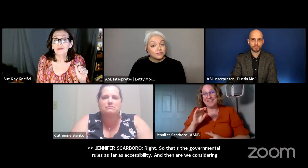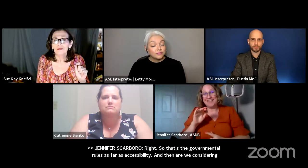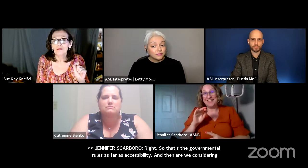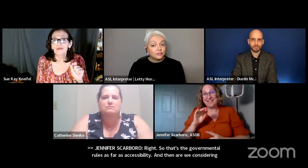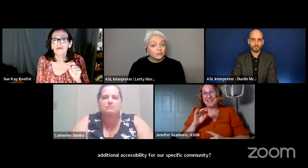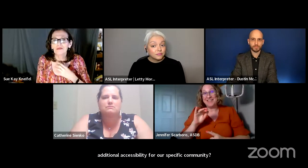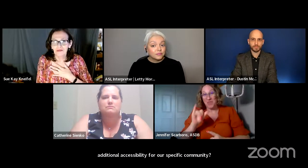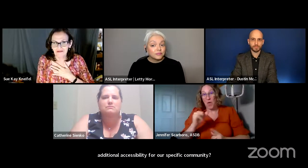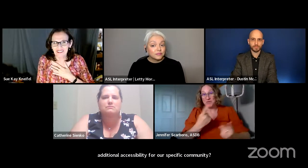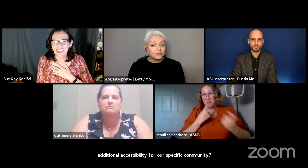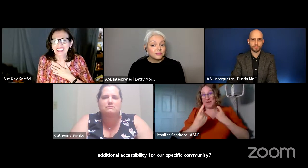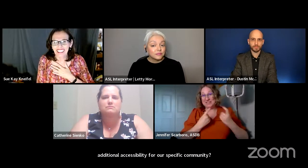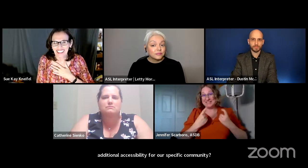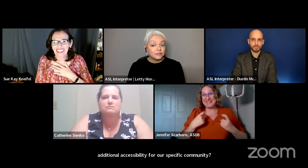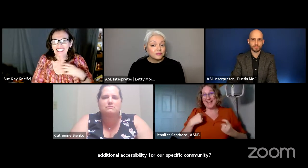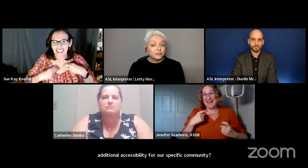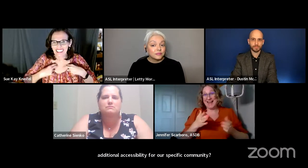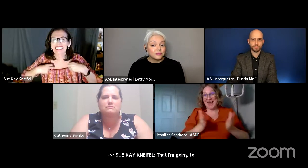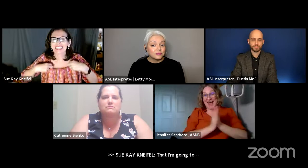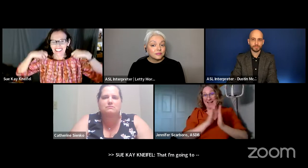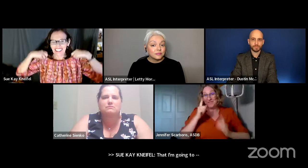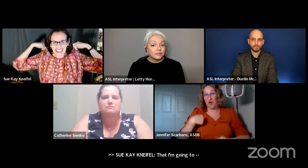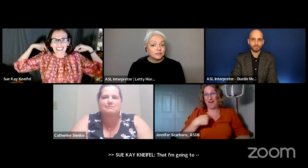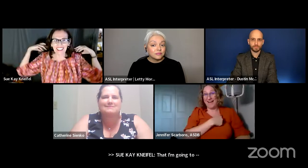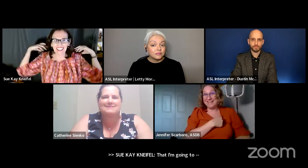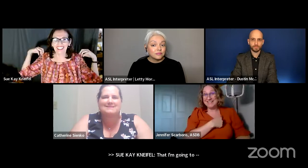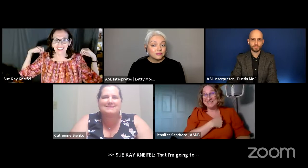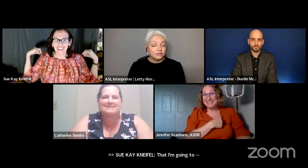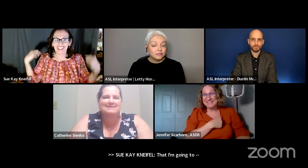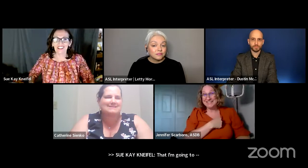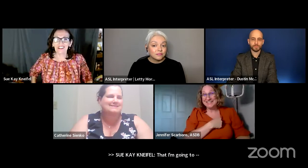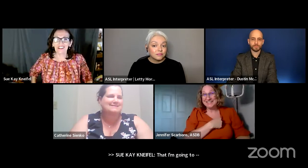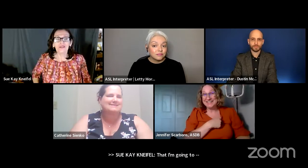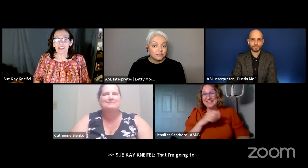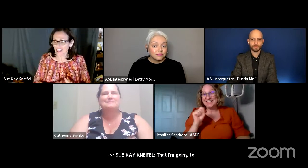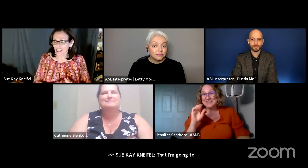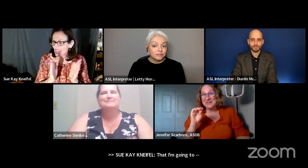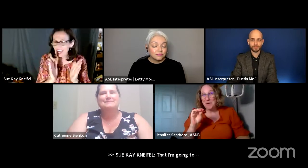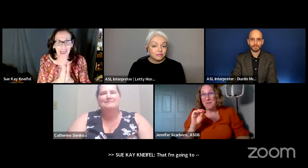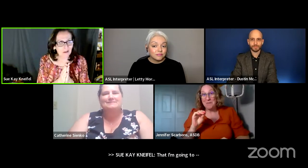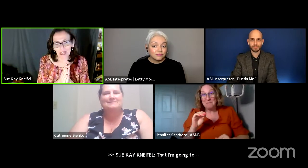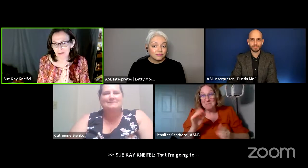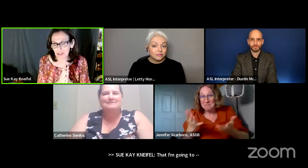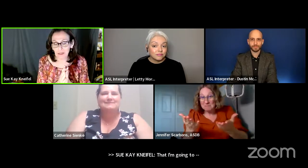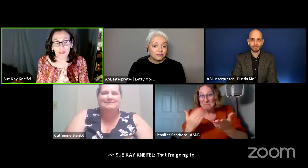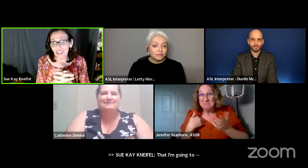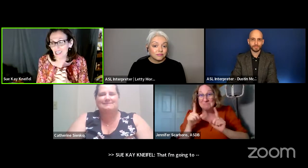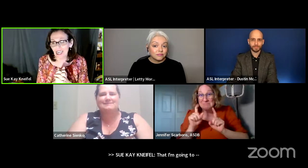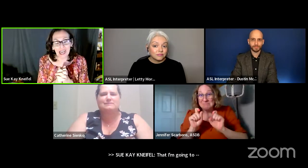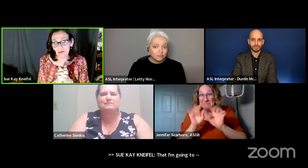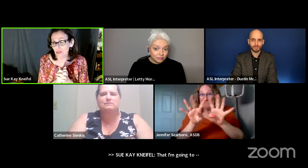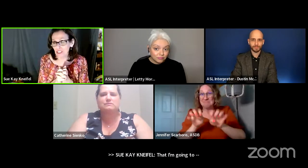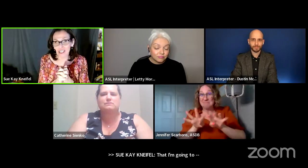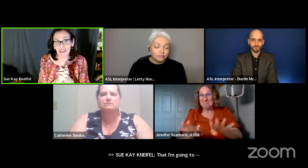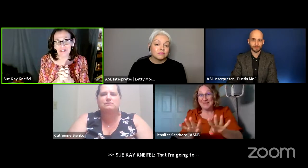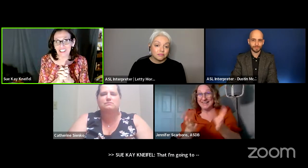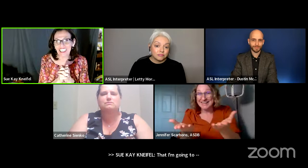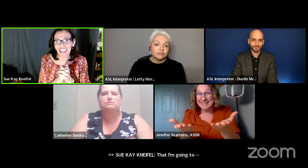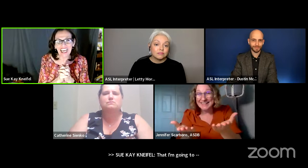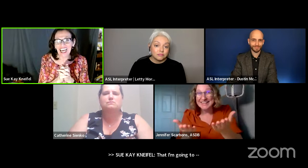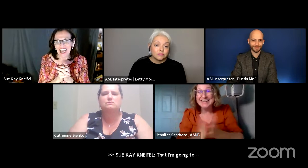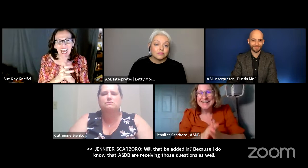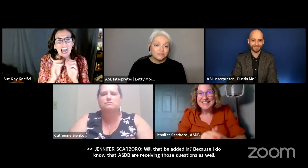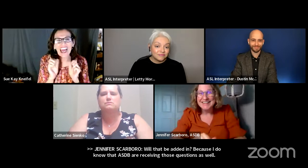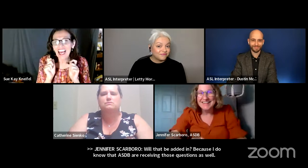do know that ASDB are receiving those questions as well. Absolutely. And I appreciate